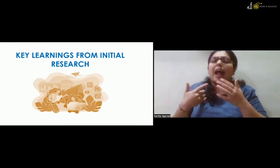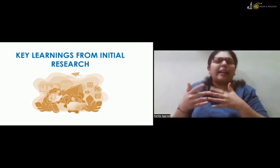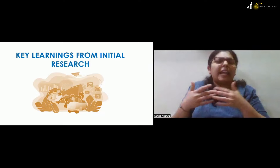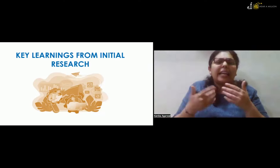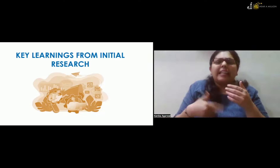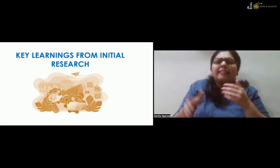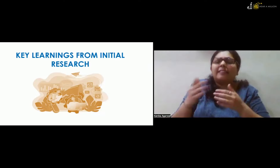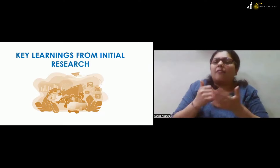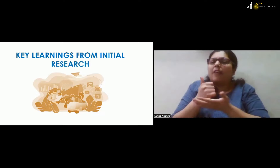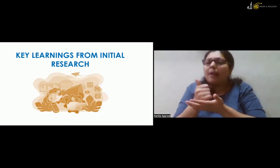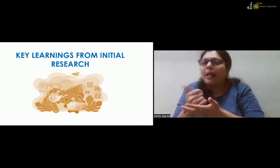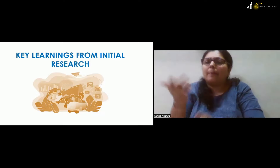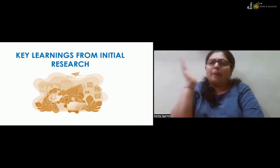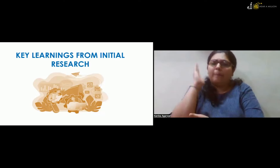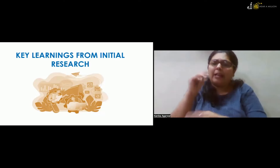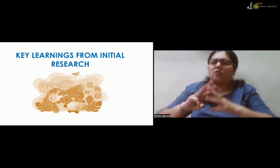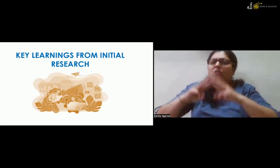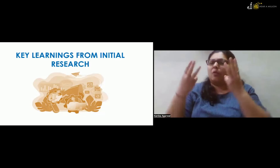So when we started,